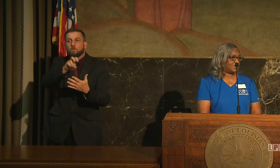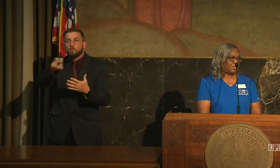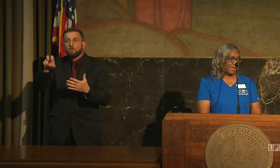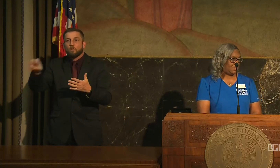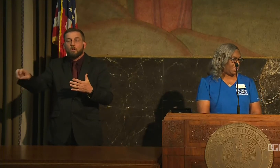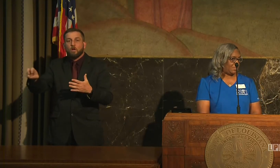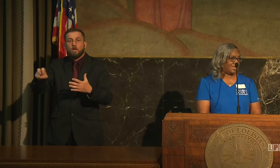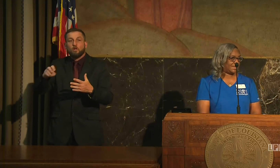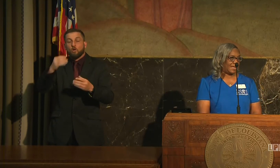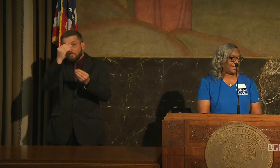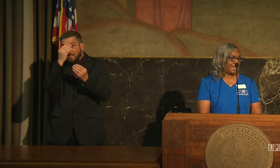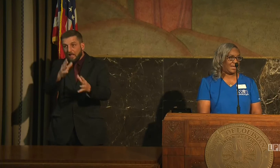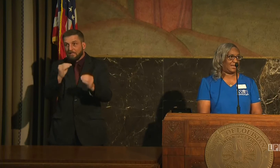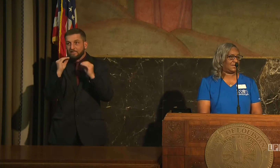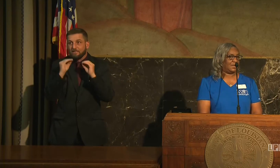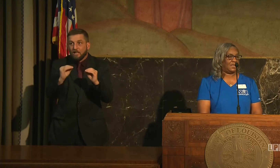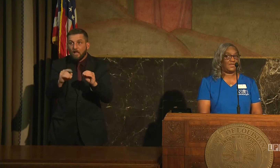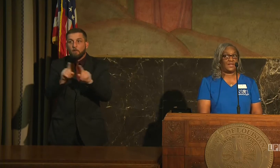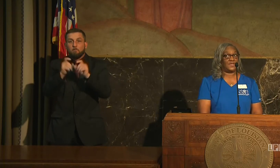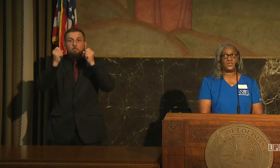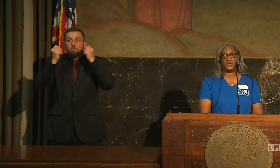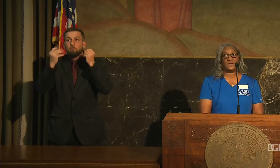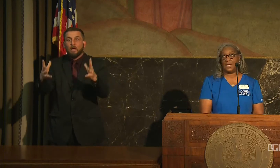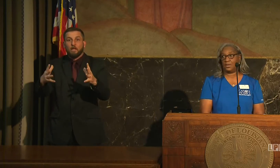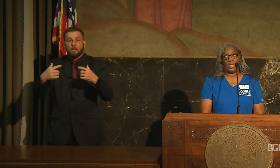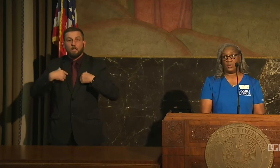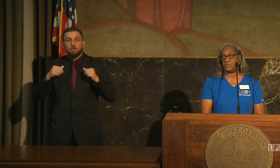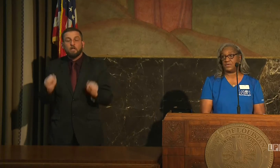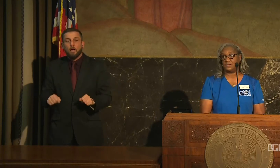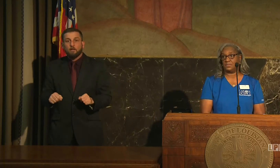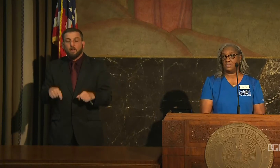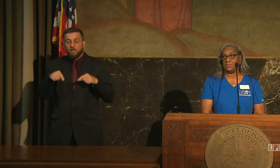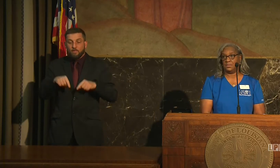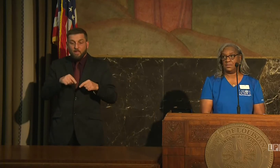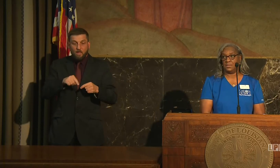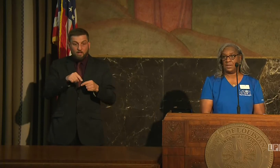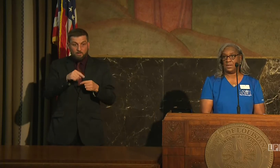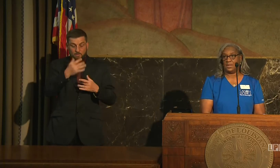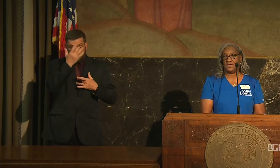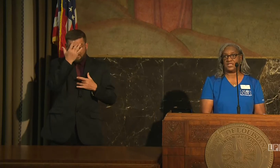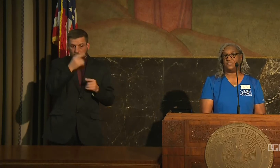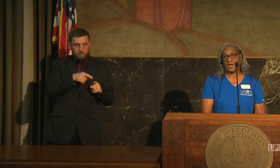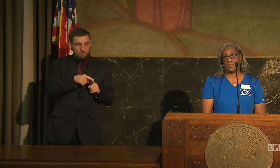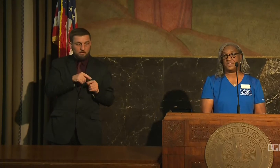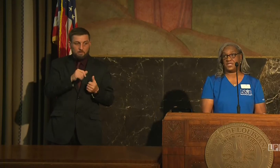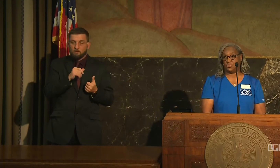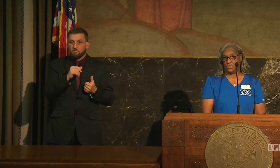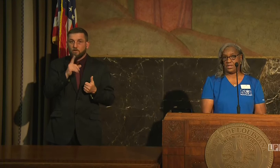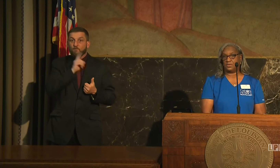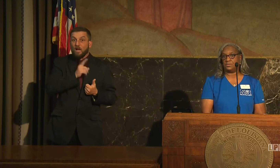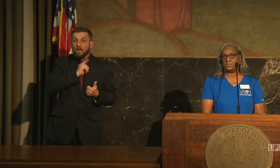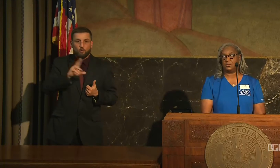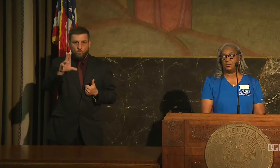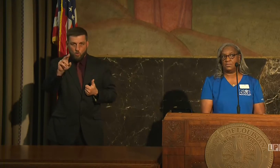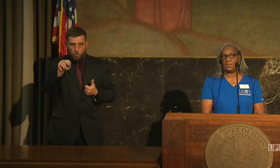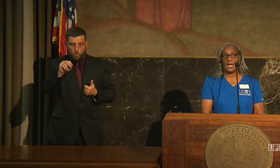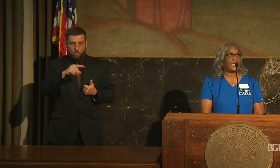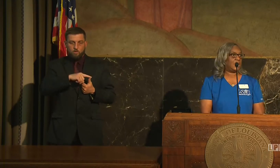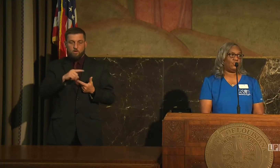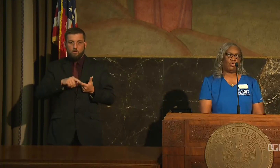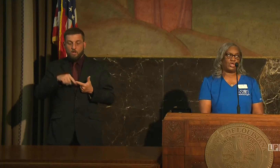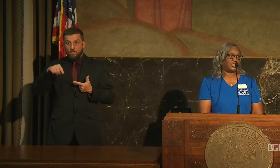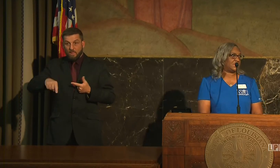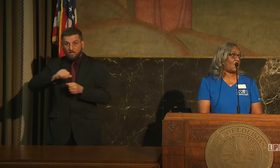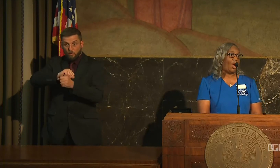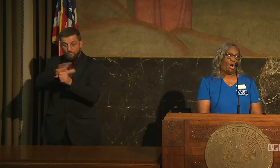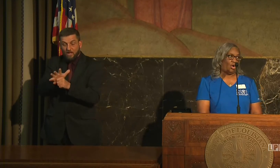educating as many people as I can that this was not a hoax. This virus is real, and